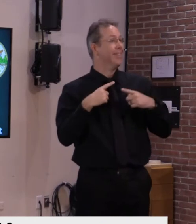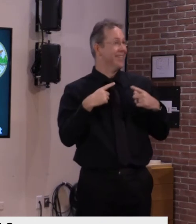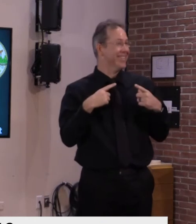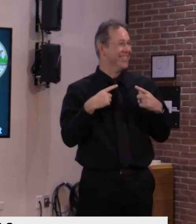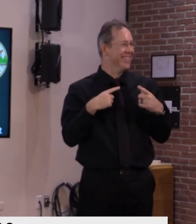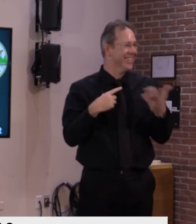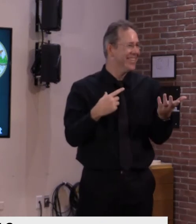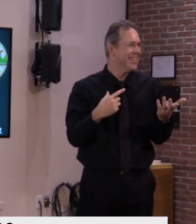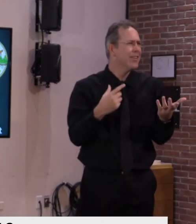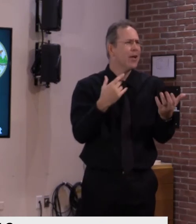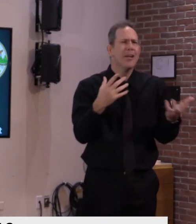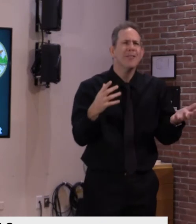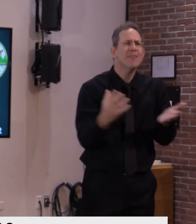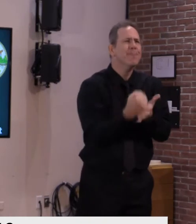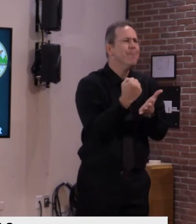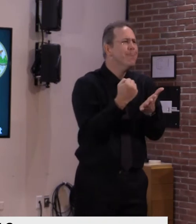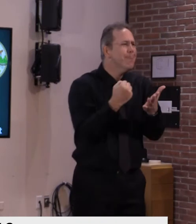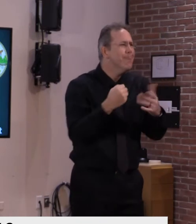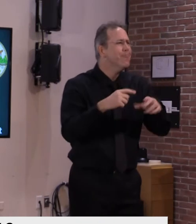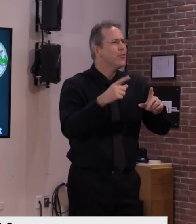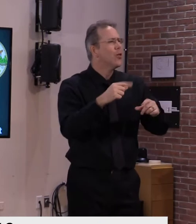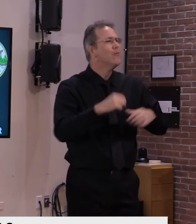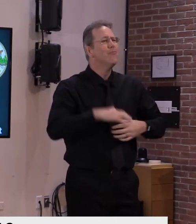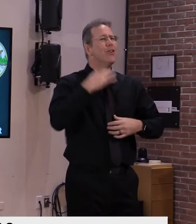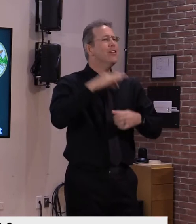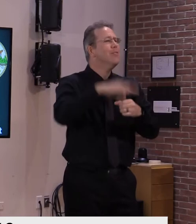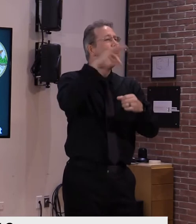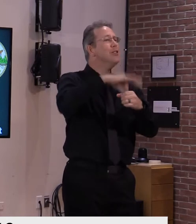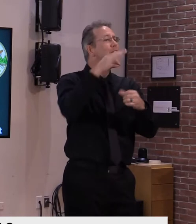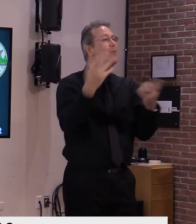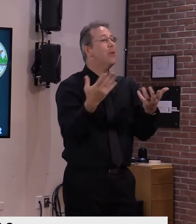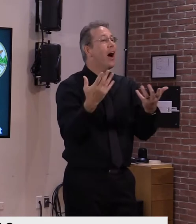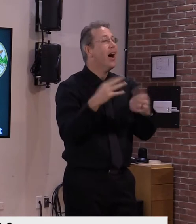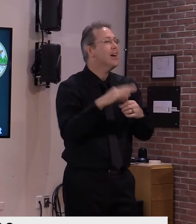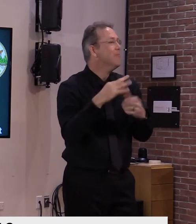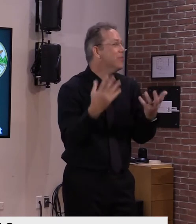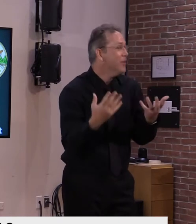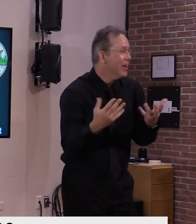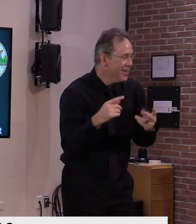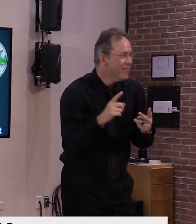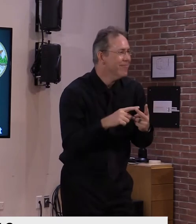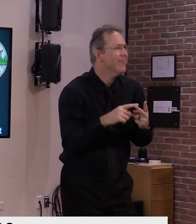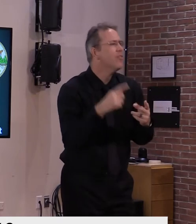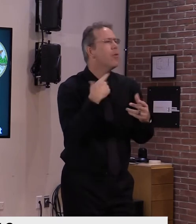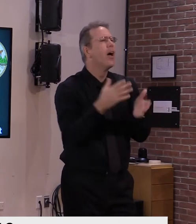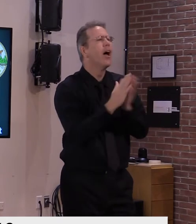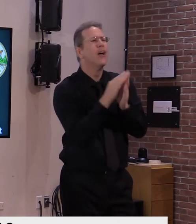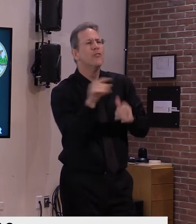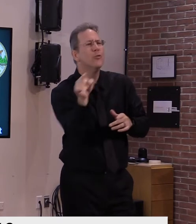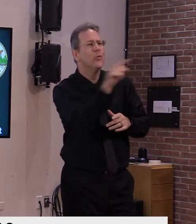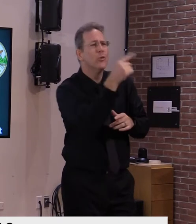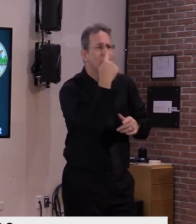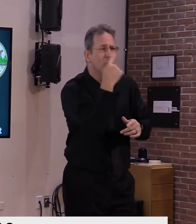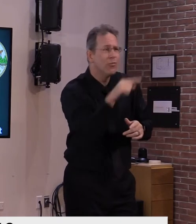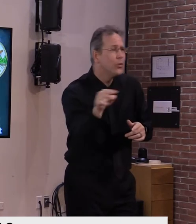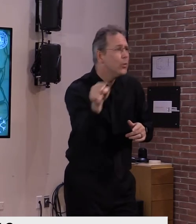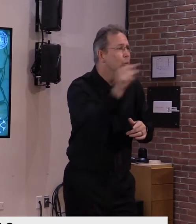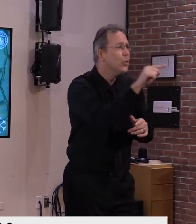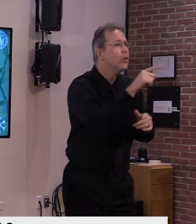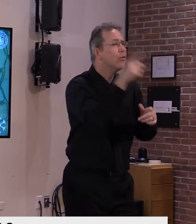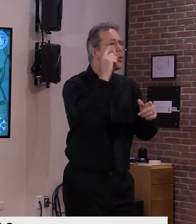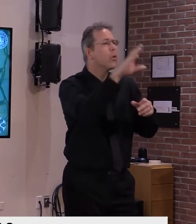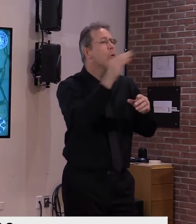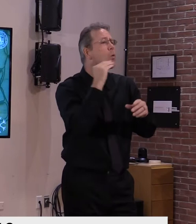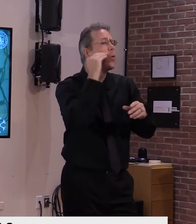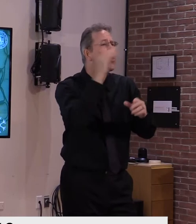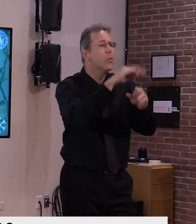spirits. So I'm asking everyone to help Vermont light the way, not only in our efforts